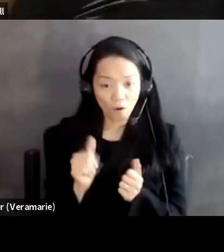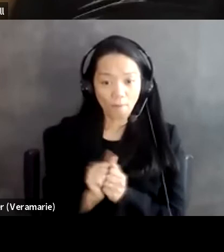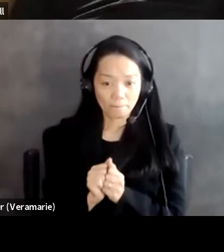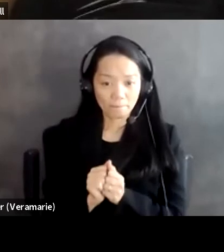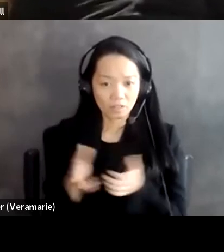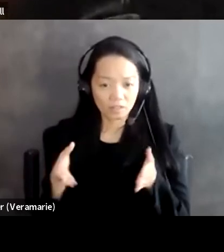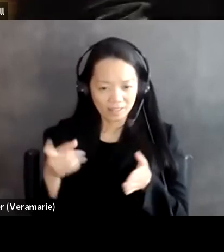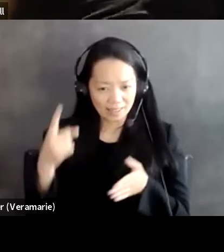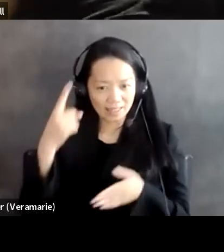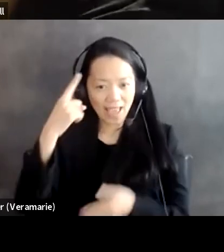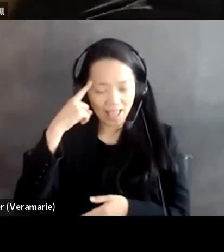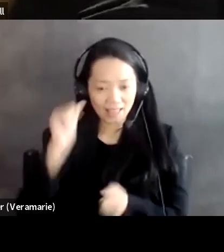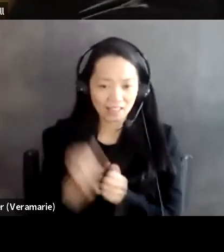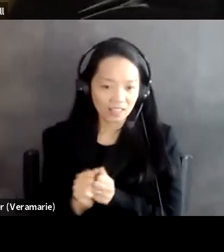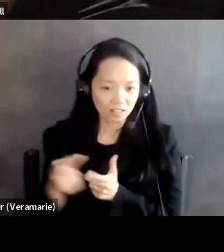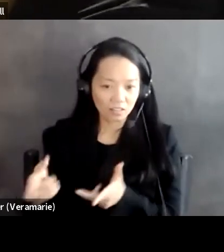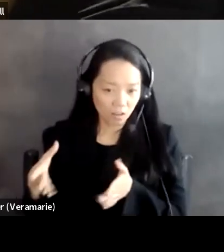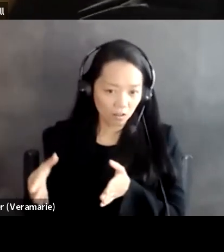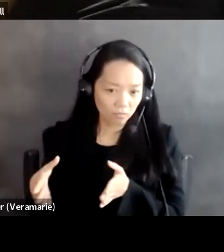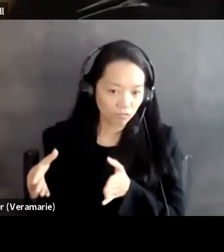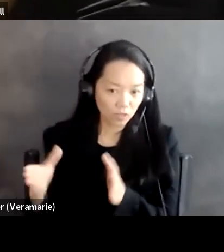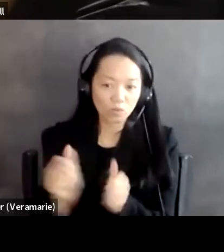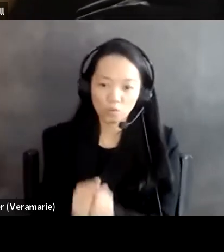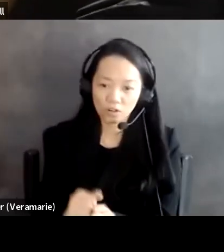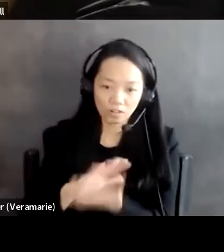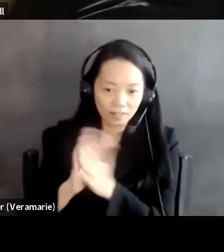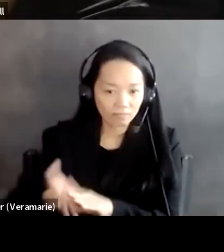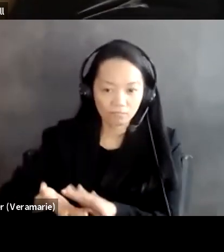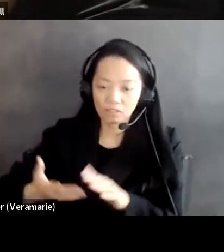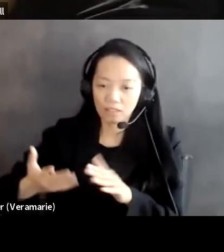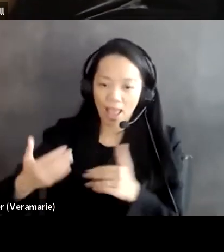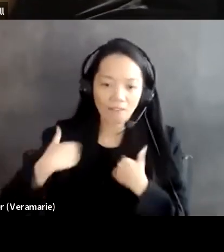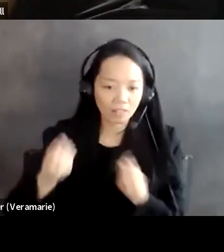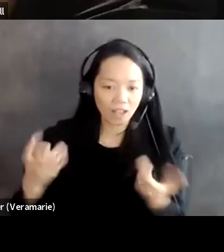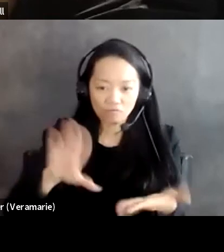run red with blood. They told us that